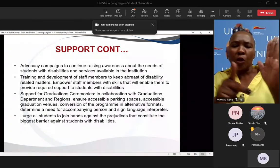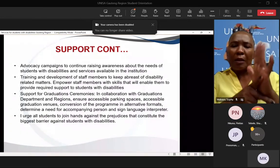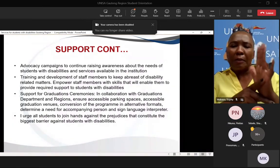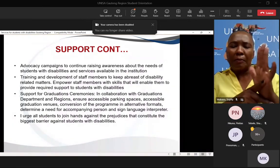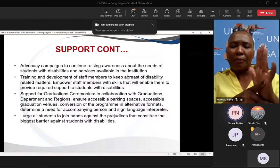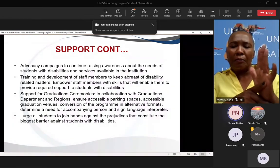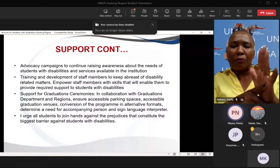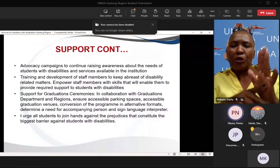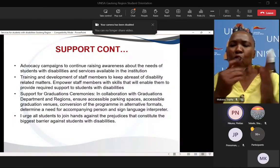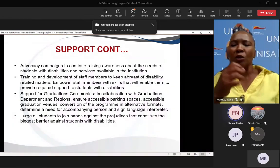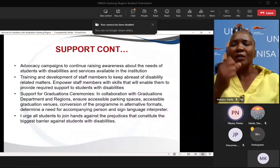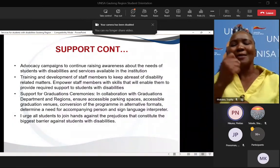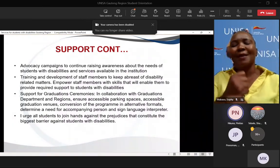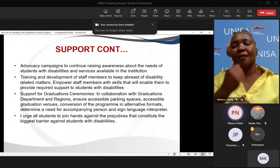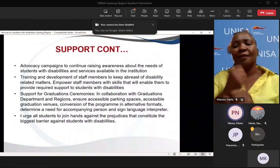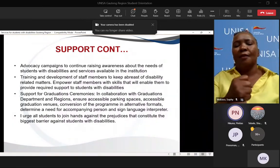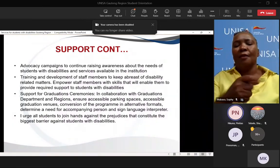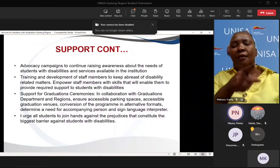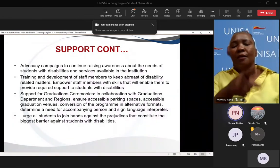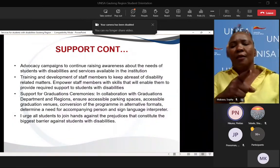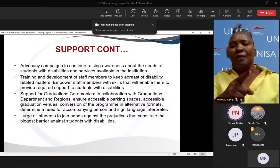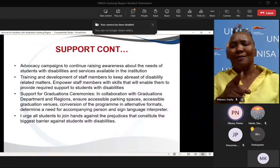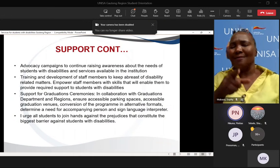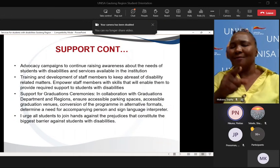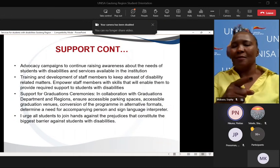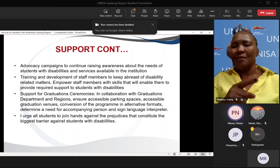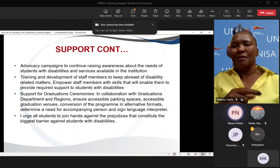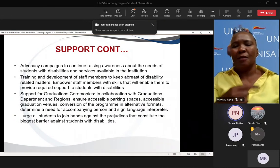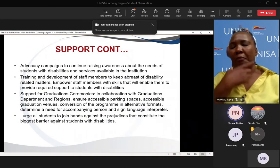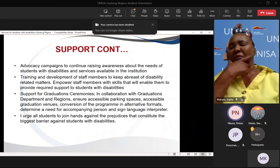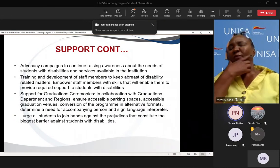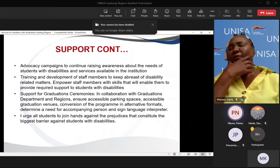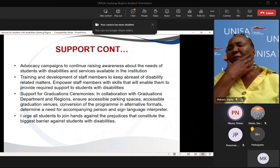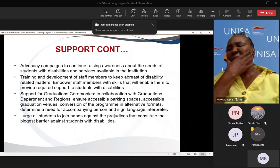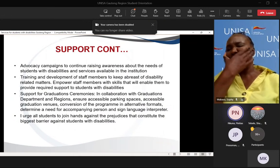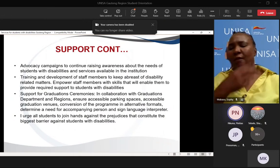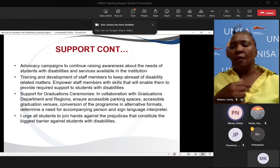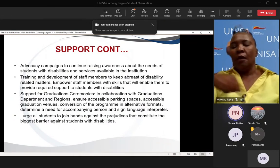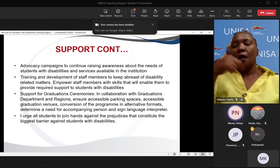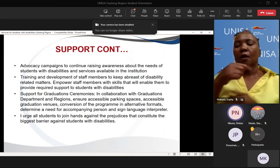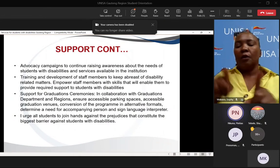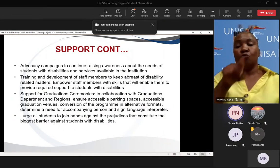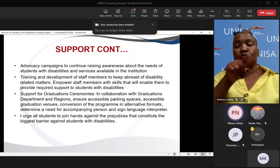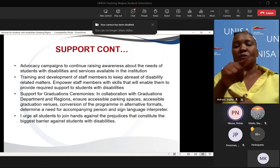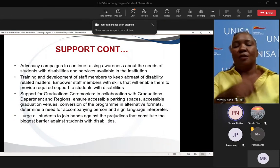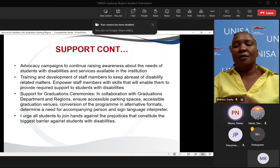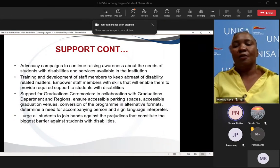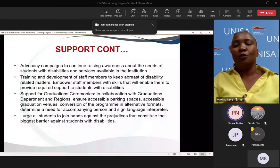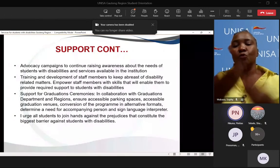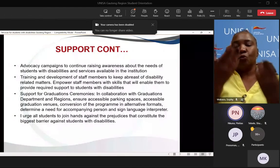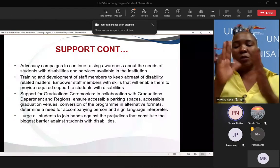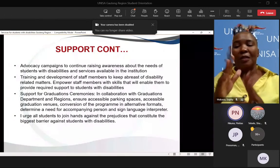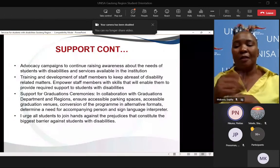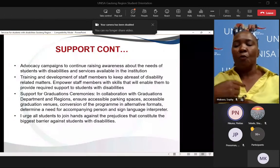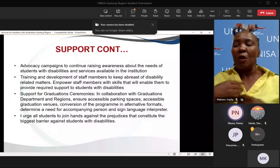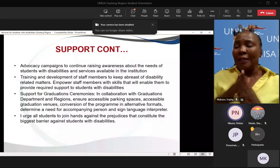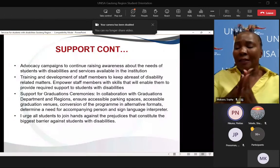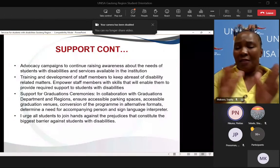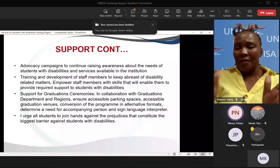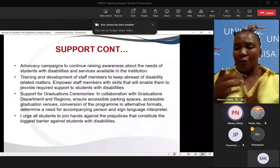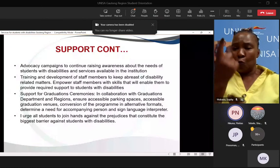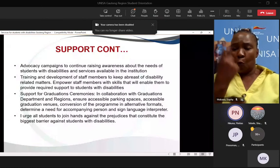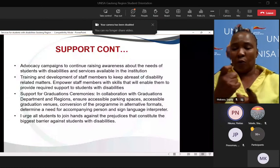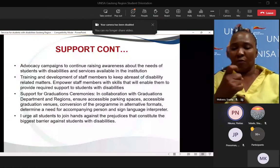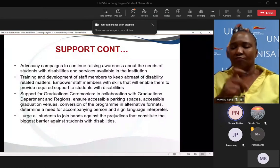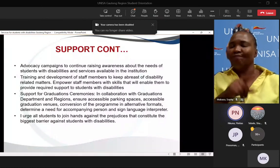in size head that will be a huge embarrassment to us and to you as a student therefore we are coming diversity but